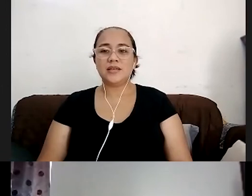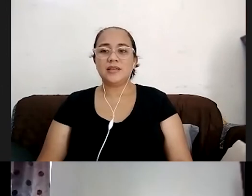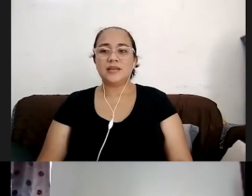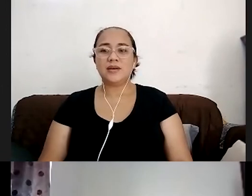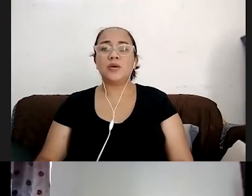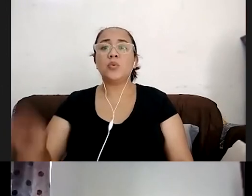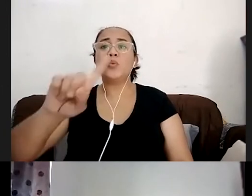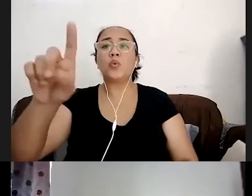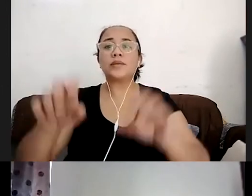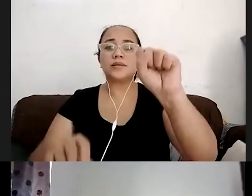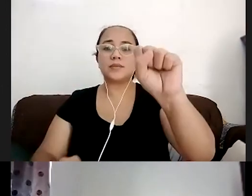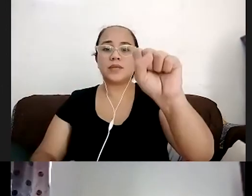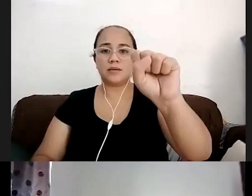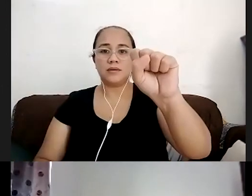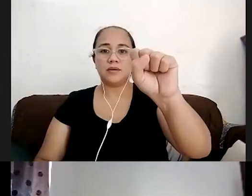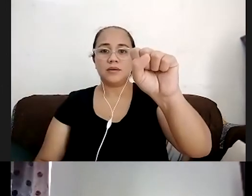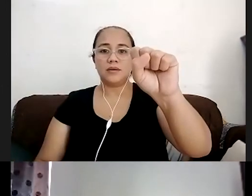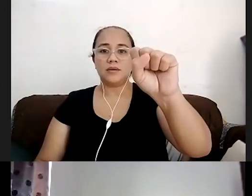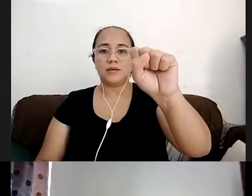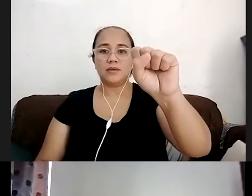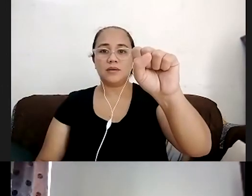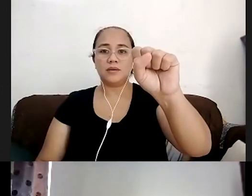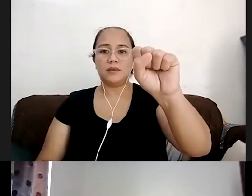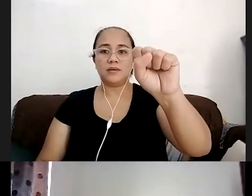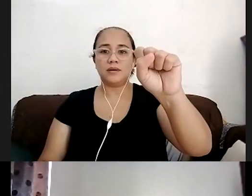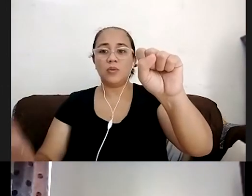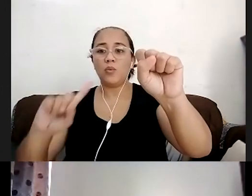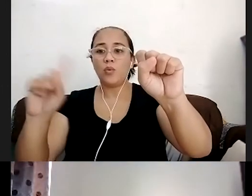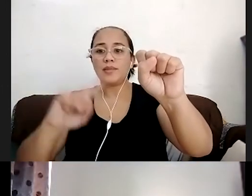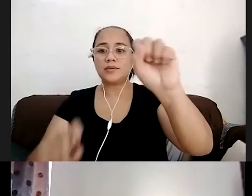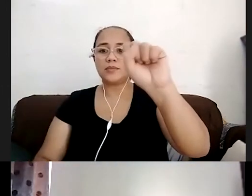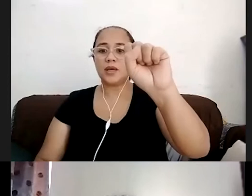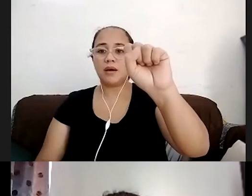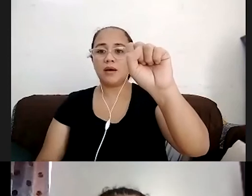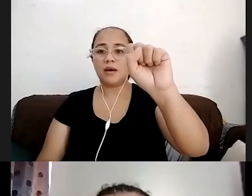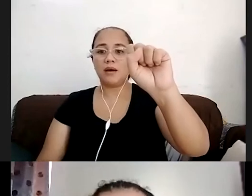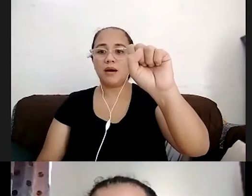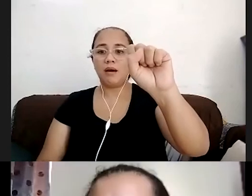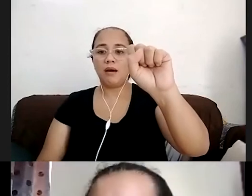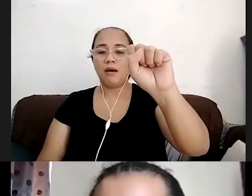subject of the sentence?